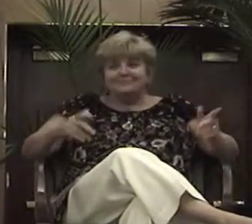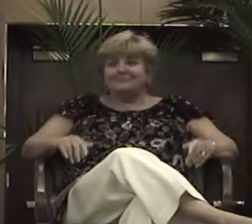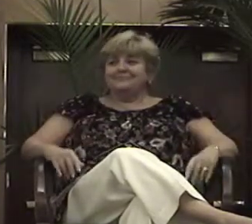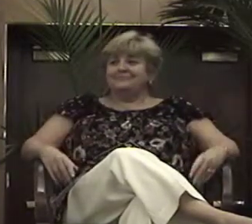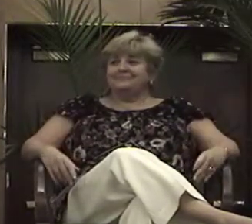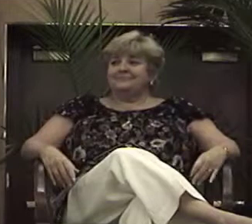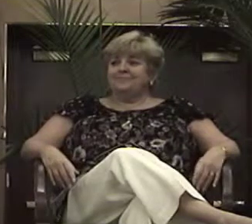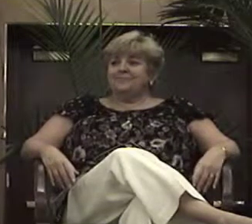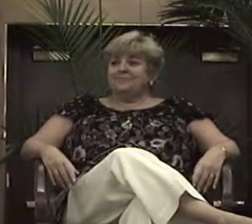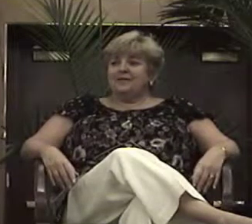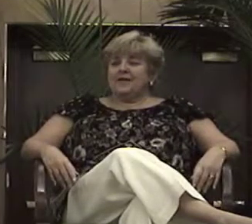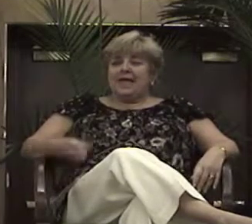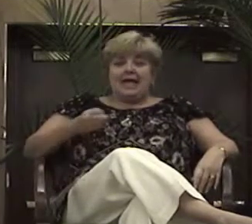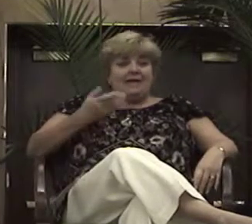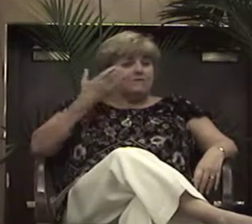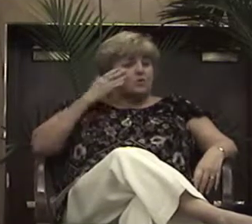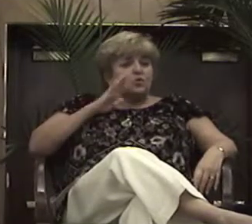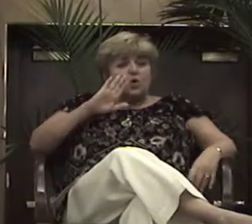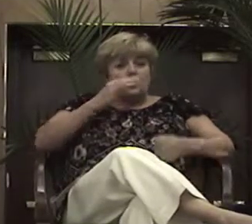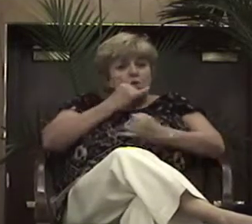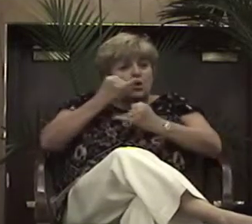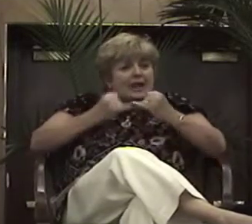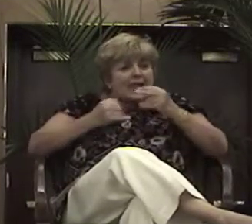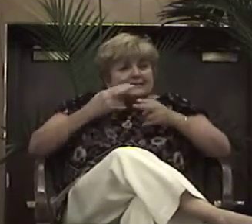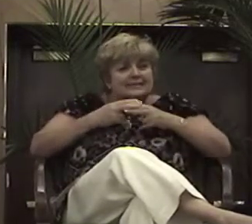If you don't know your last name, how the hell do you even find yourself?